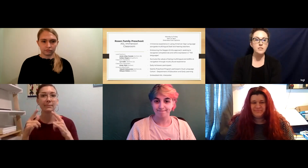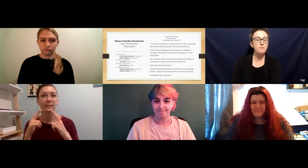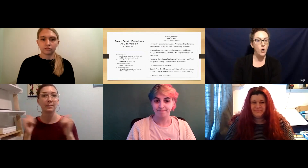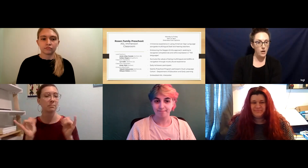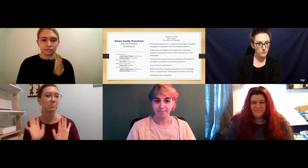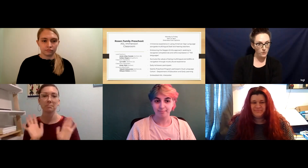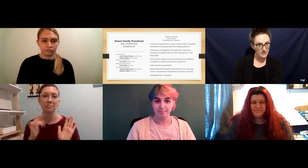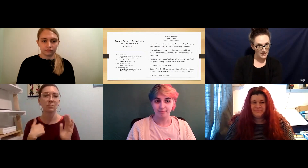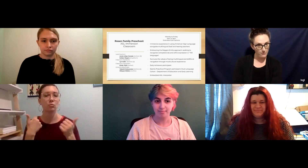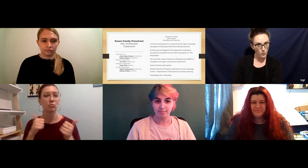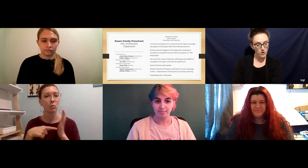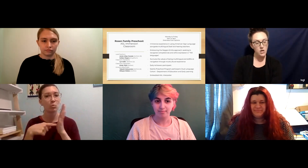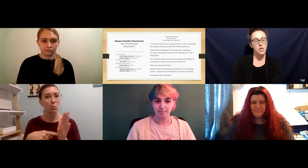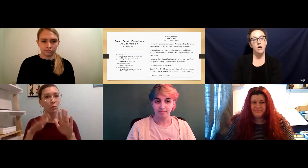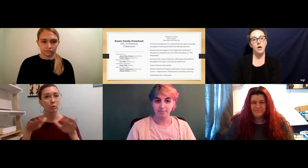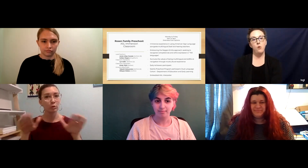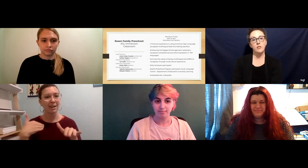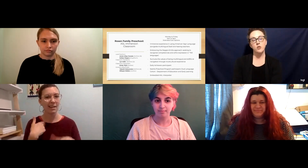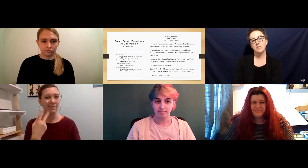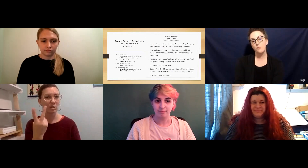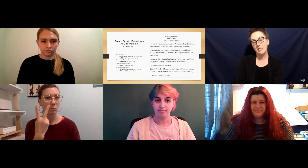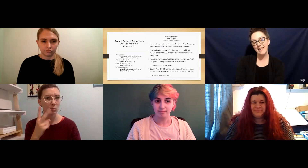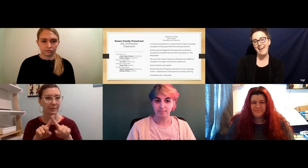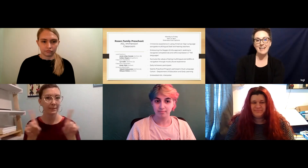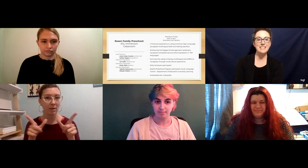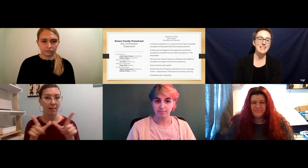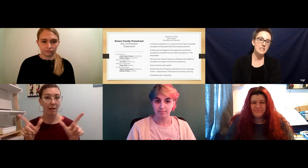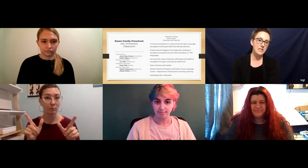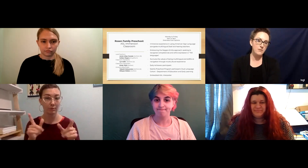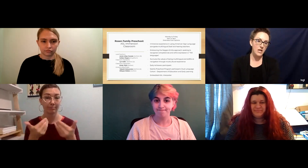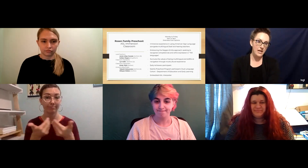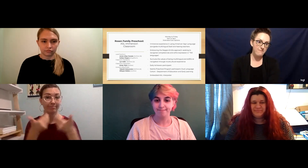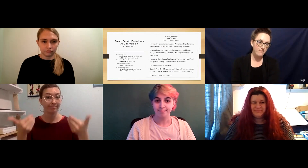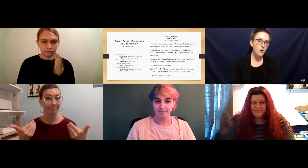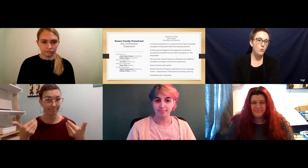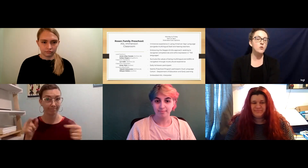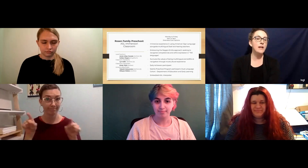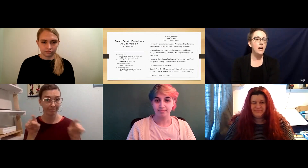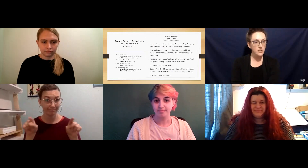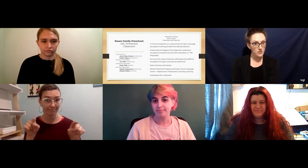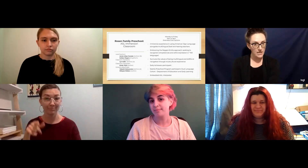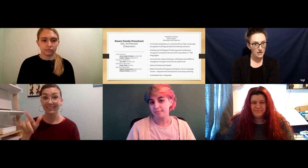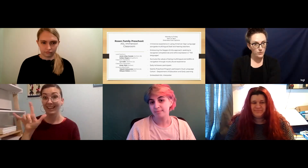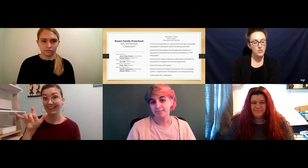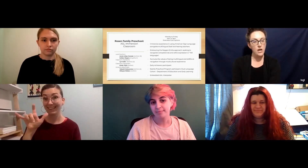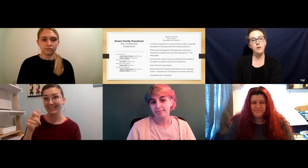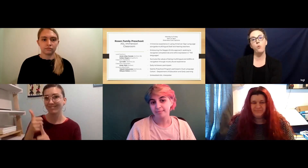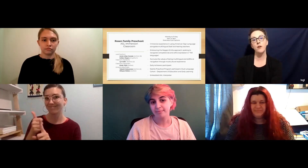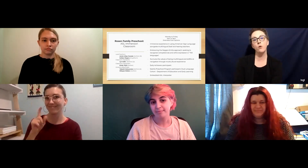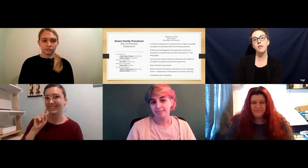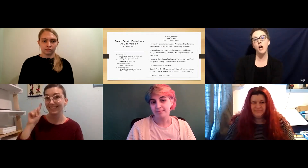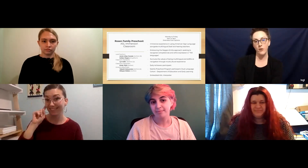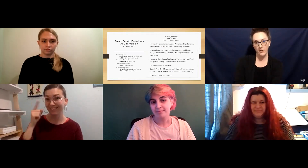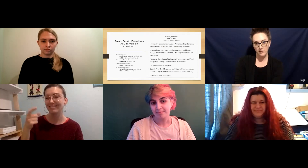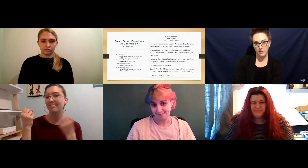So SimCom is what we say for when you're trying to speak and sign at the same time. We try not to use that. We use either one